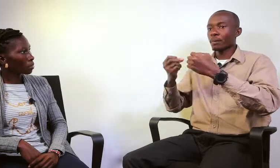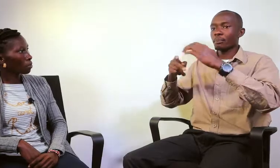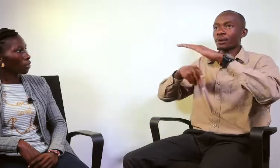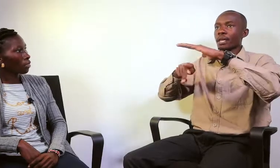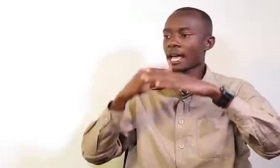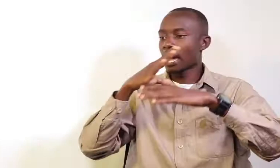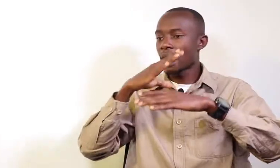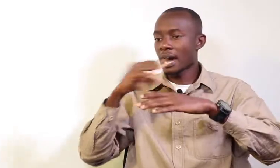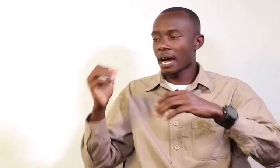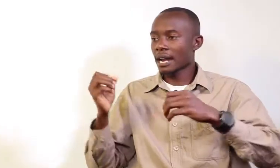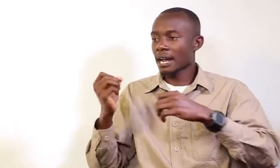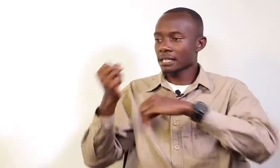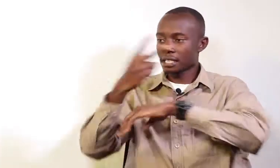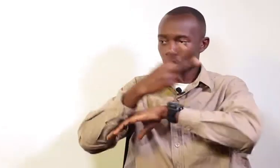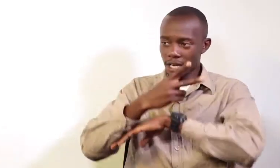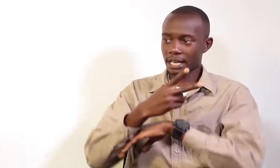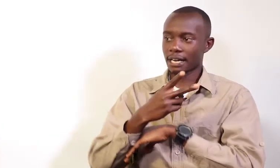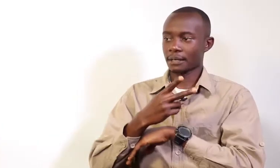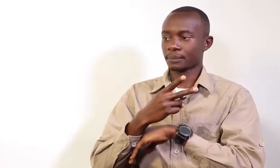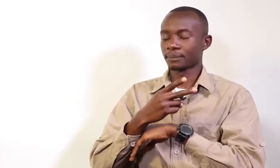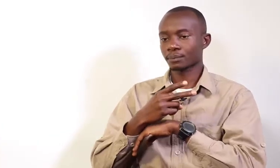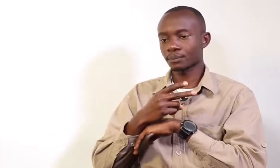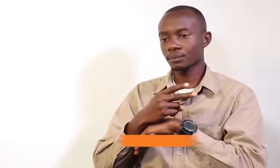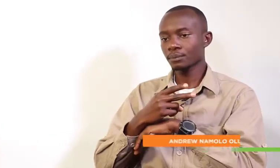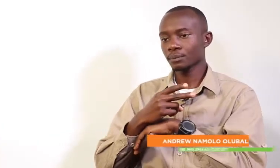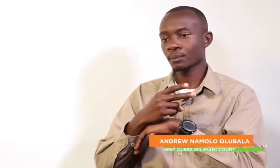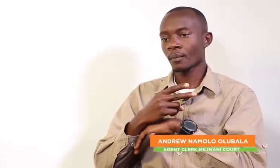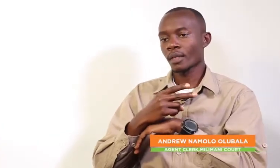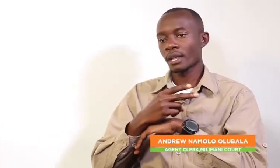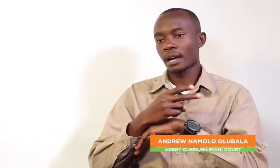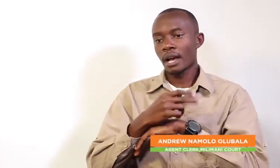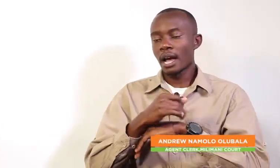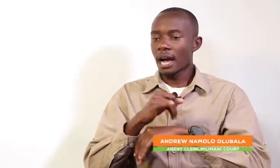Both primary and secondary,